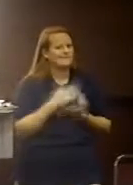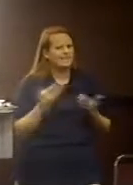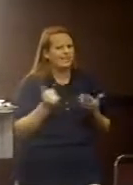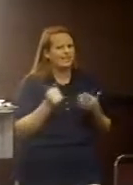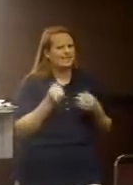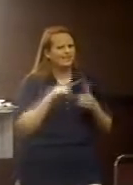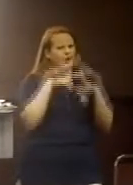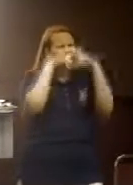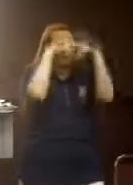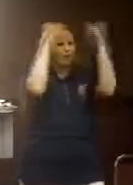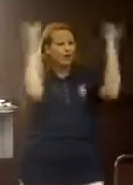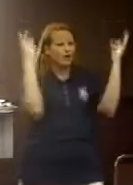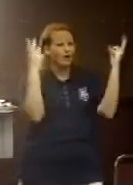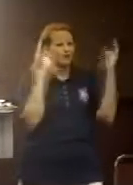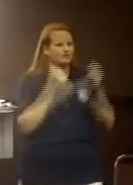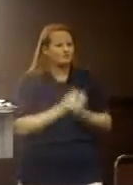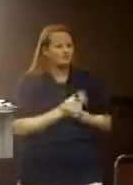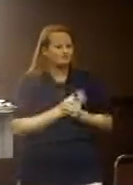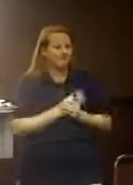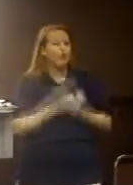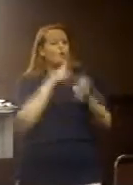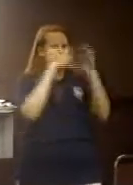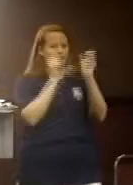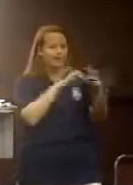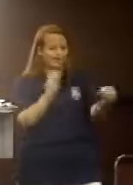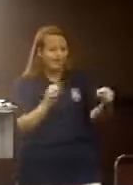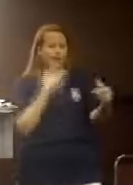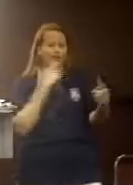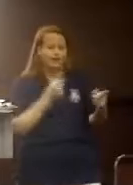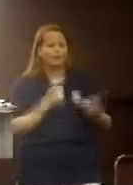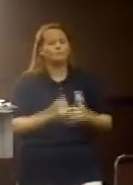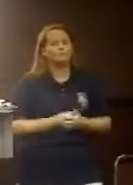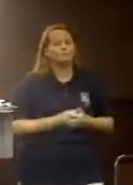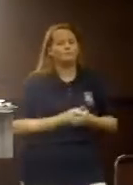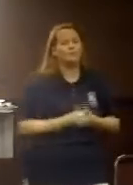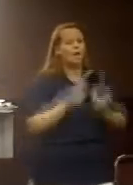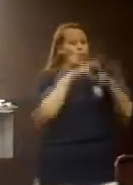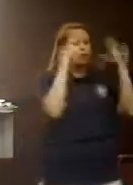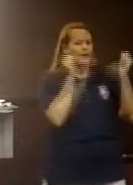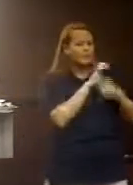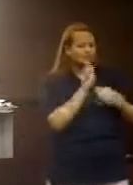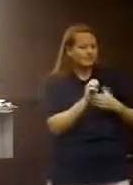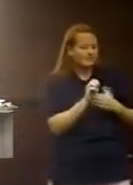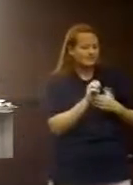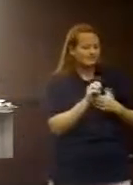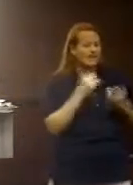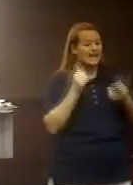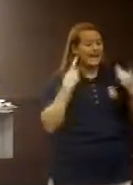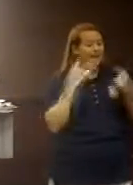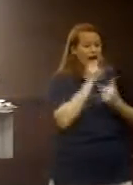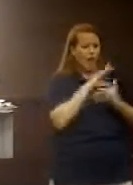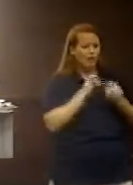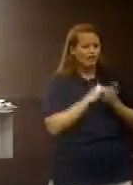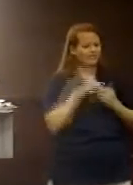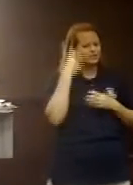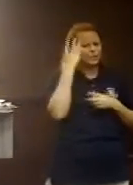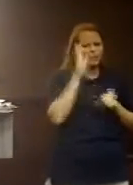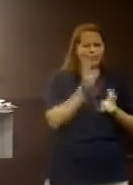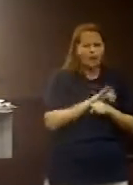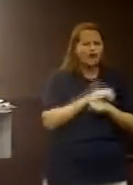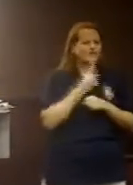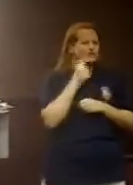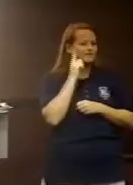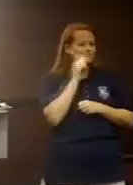something Rainbow, and Rainbow's End, thank you, Rainbow's End, and it had all these wonderful